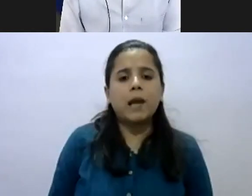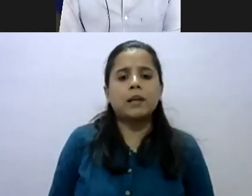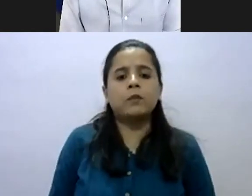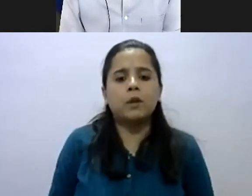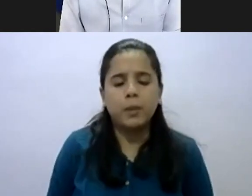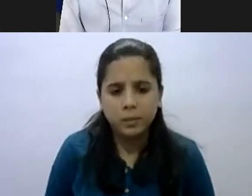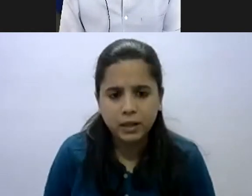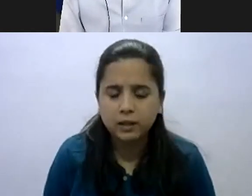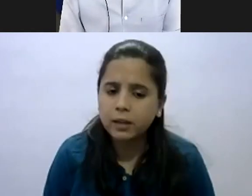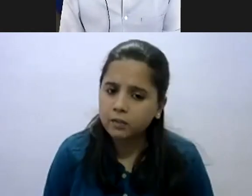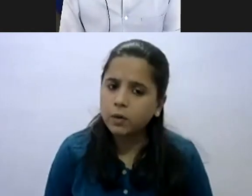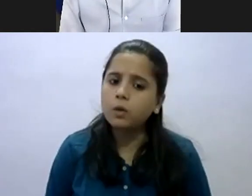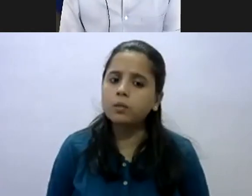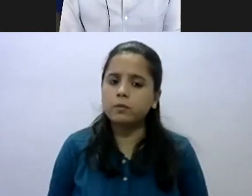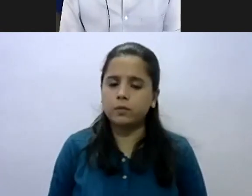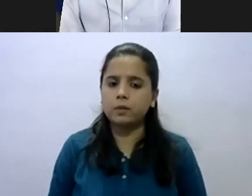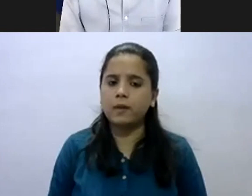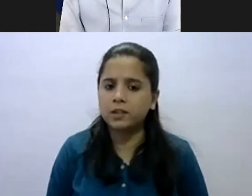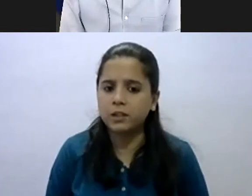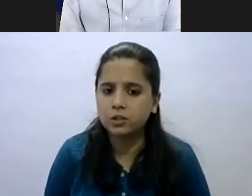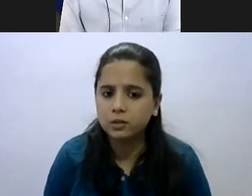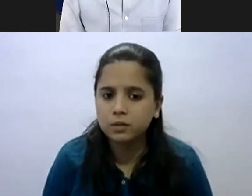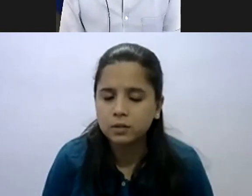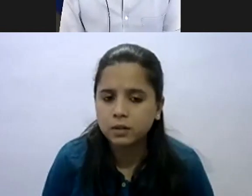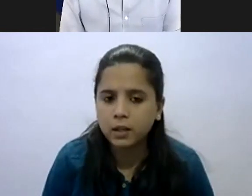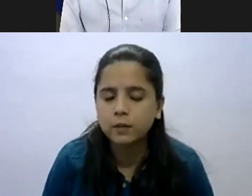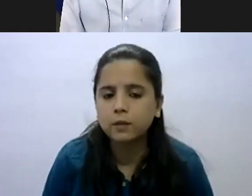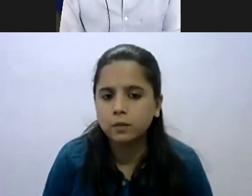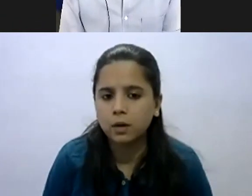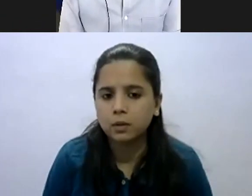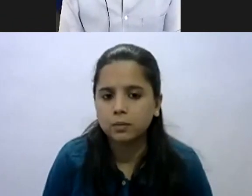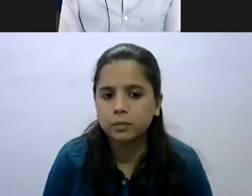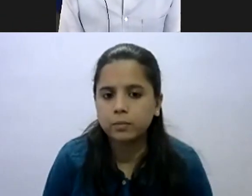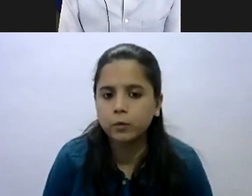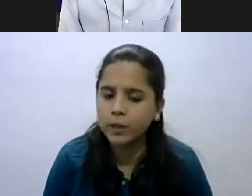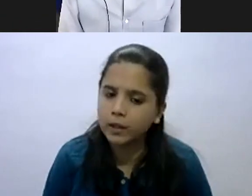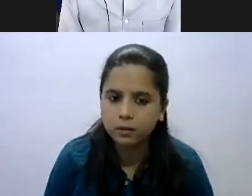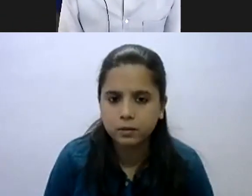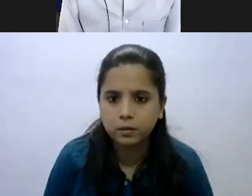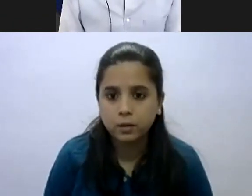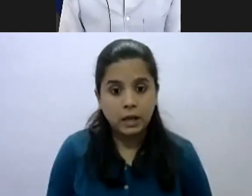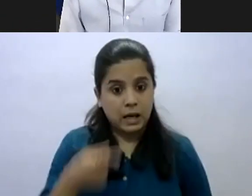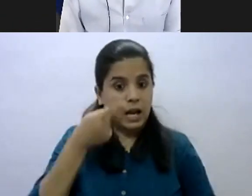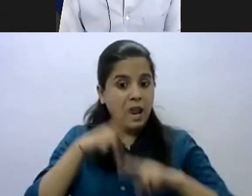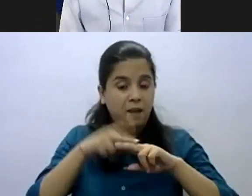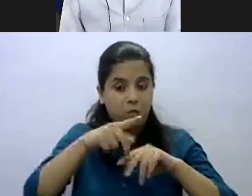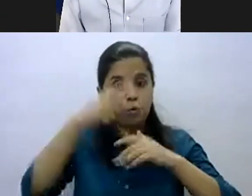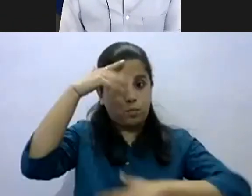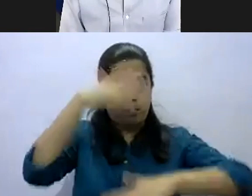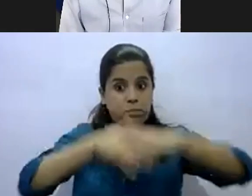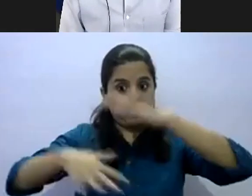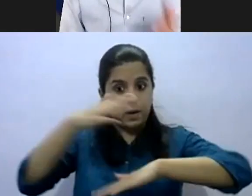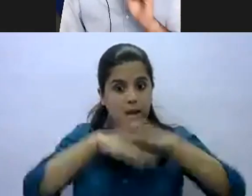we are planning for a baby, can we go for the vaccination? Can If you're planning for the baby, please go